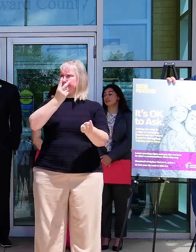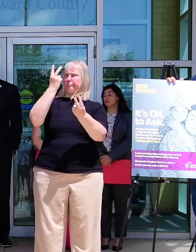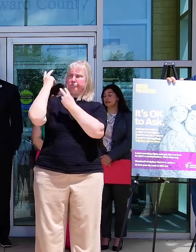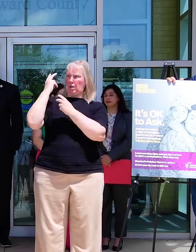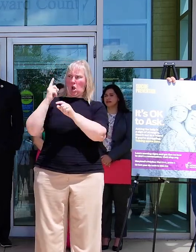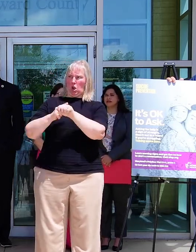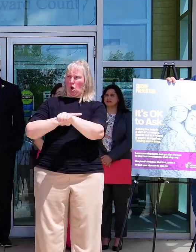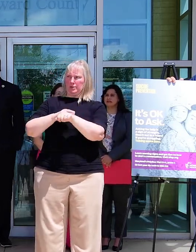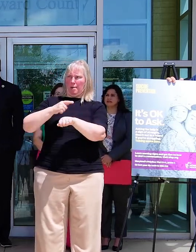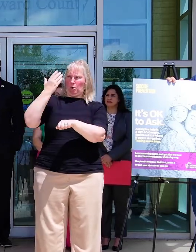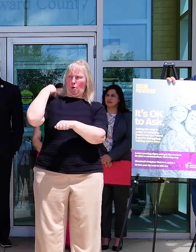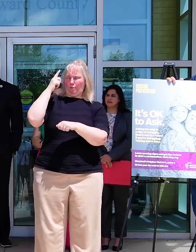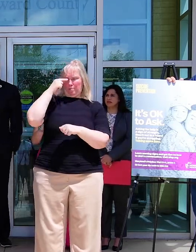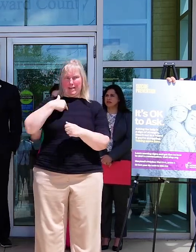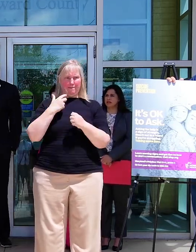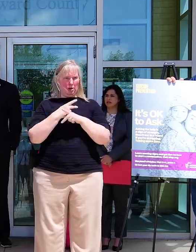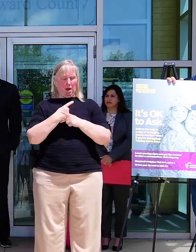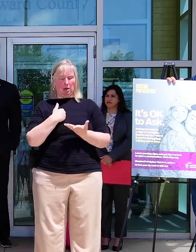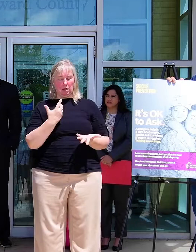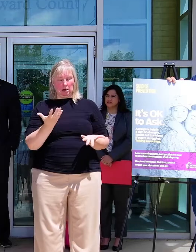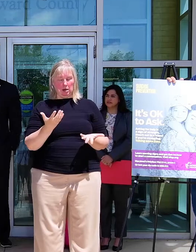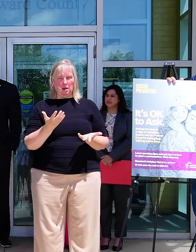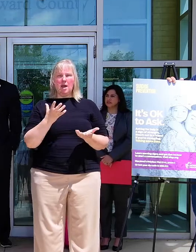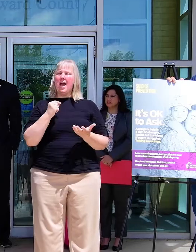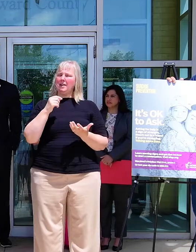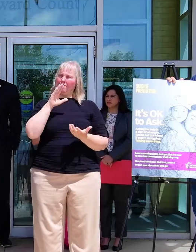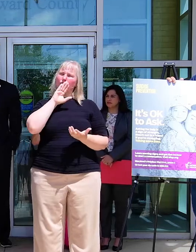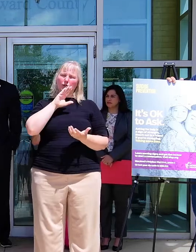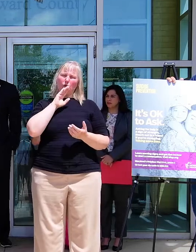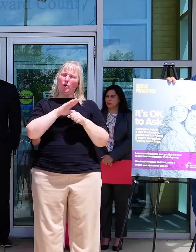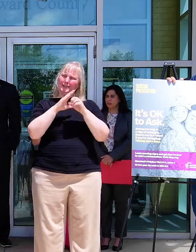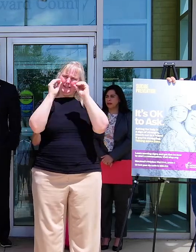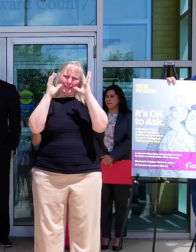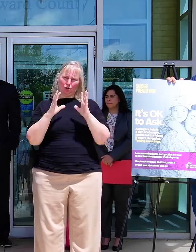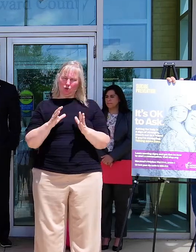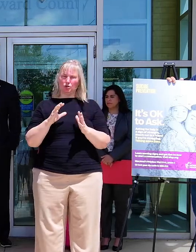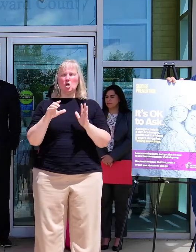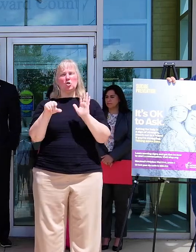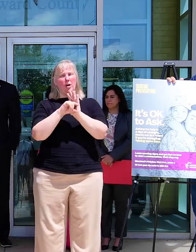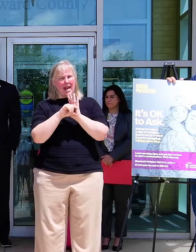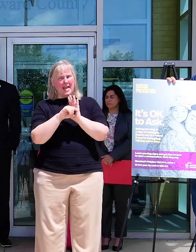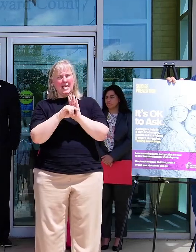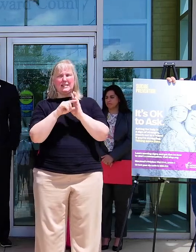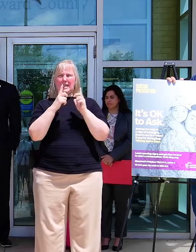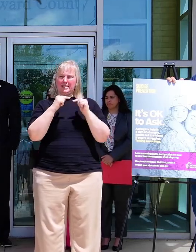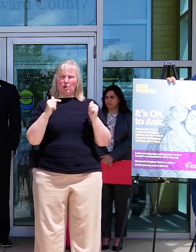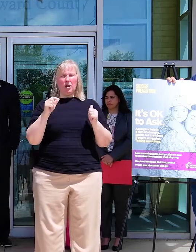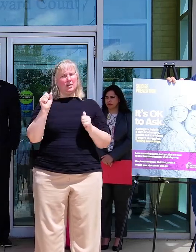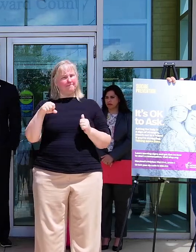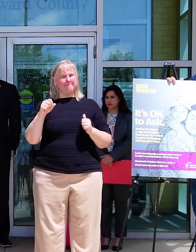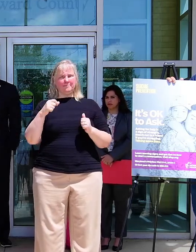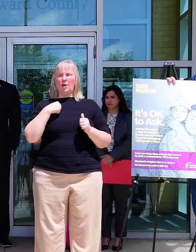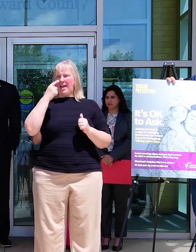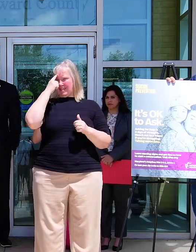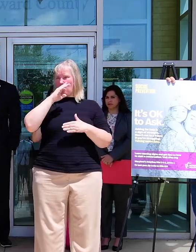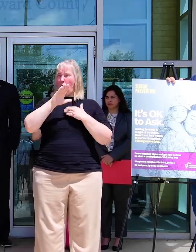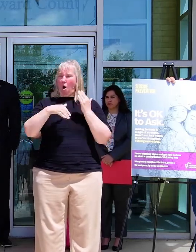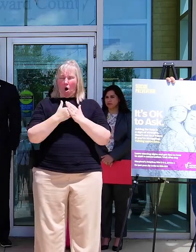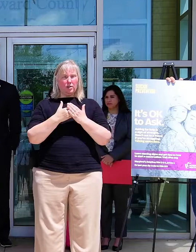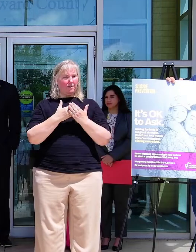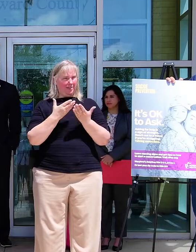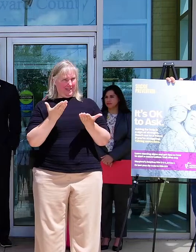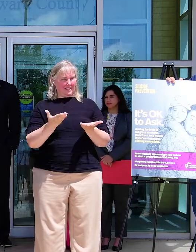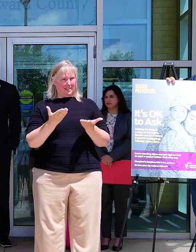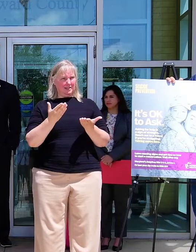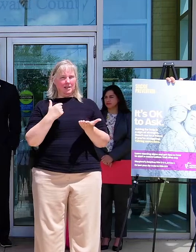out. And then, yes, frustrating on teachers, grades, etc. So I think all of this is, as I think